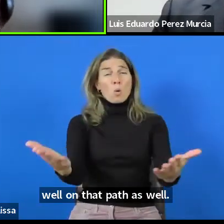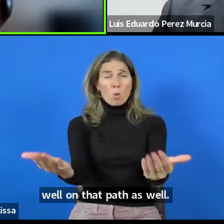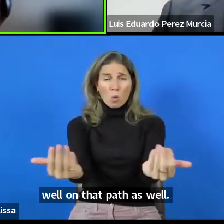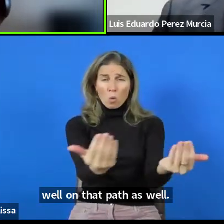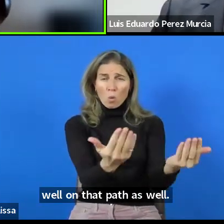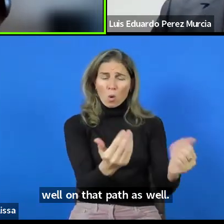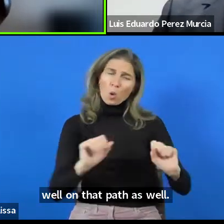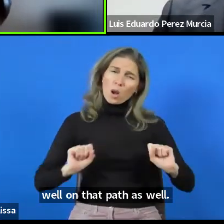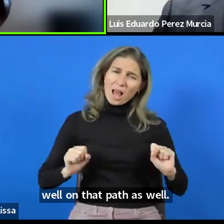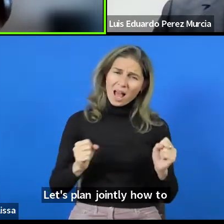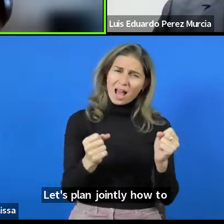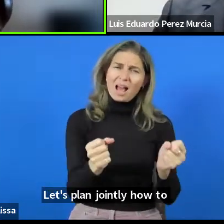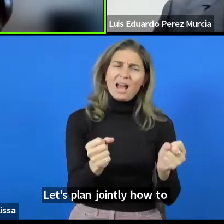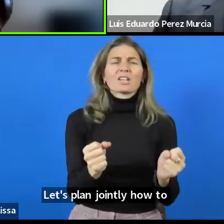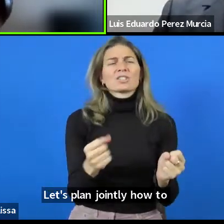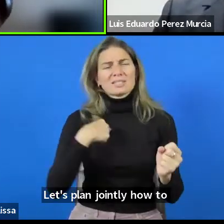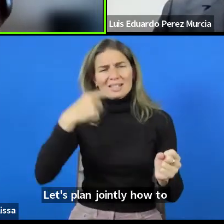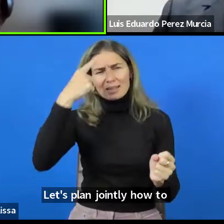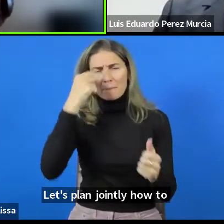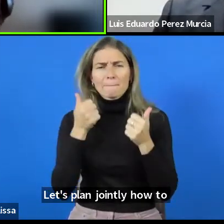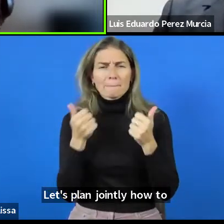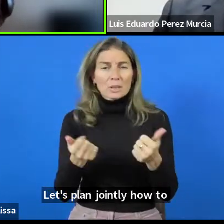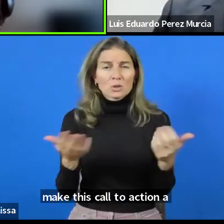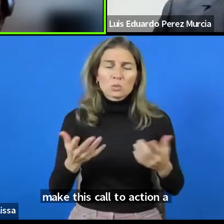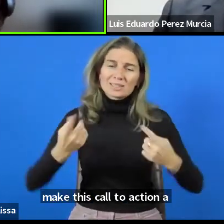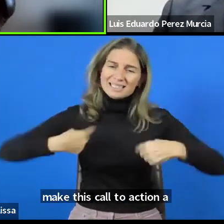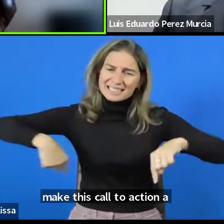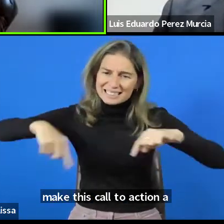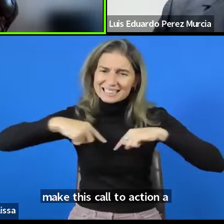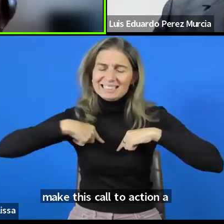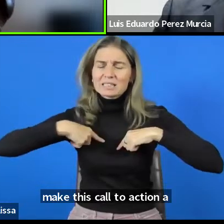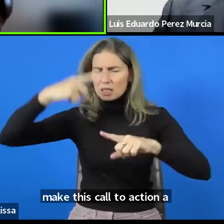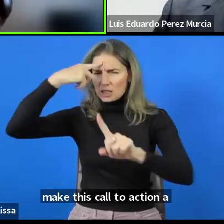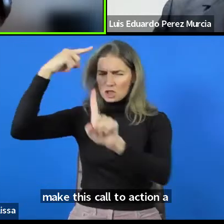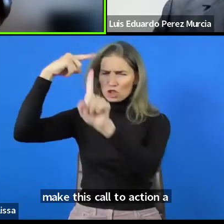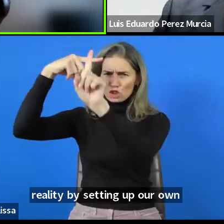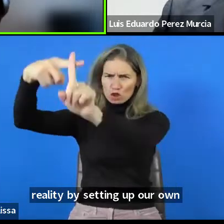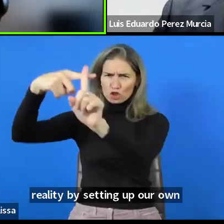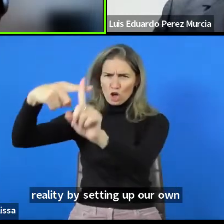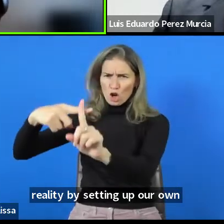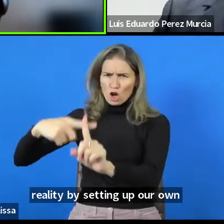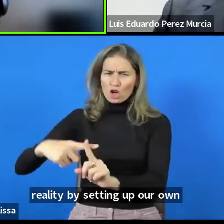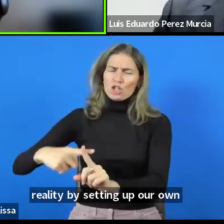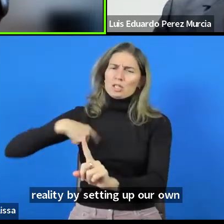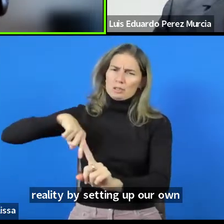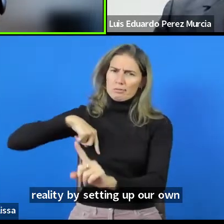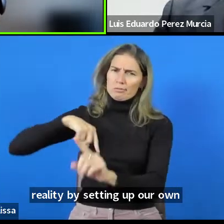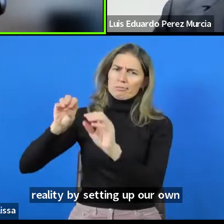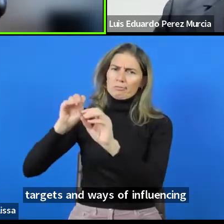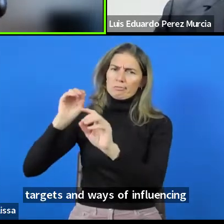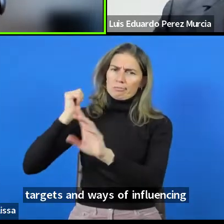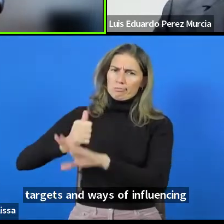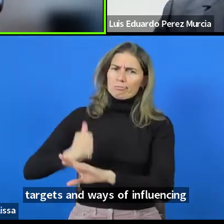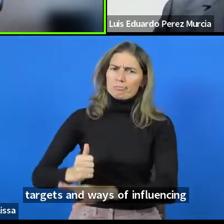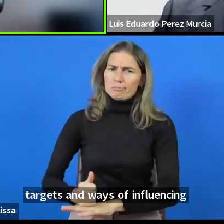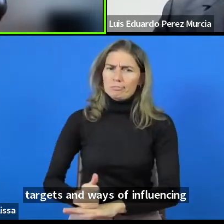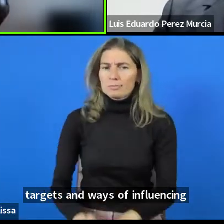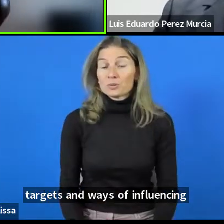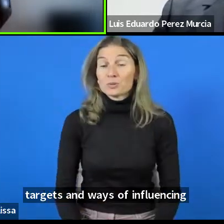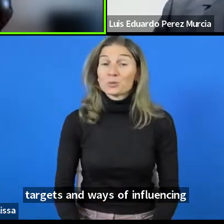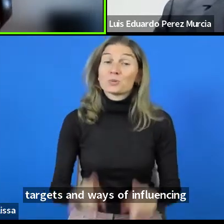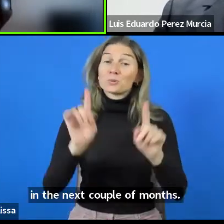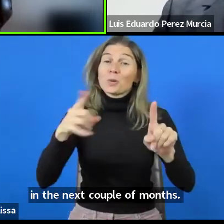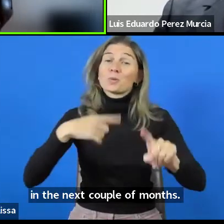own targets and ways of influencing in the next couple of months. So let me challenge you here